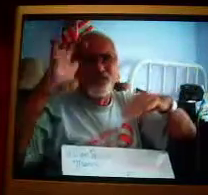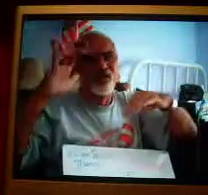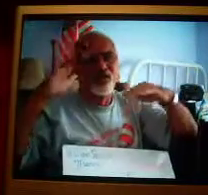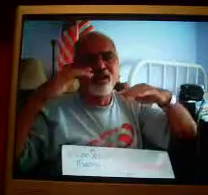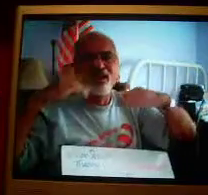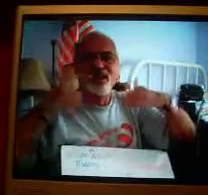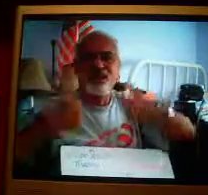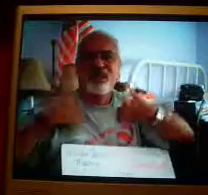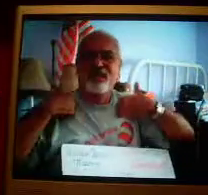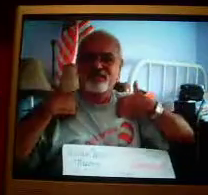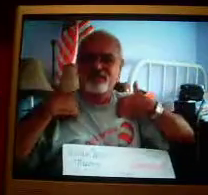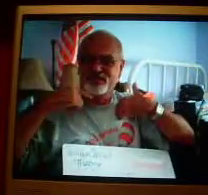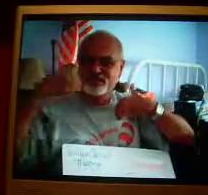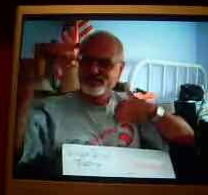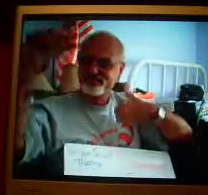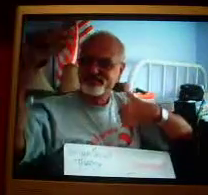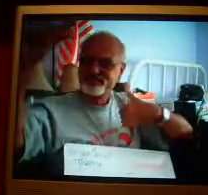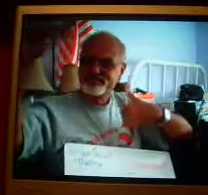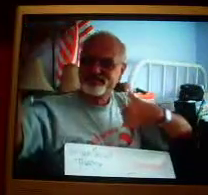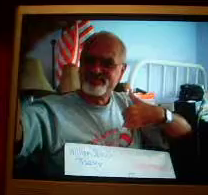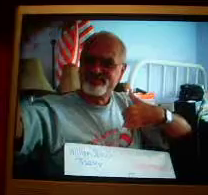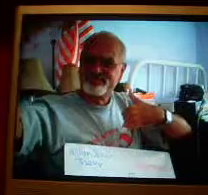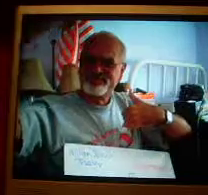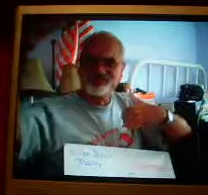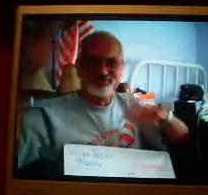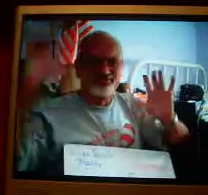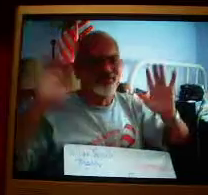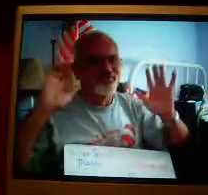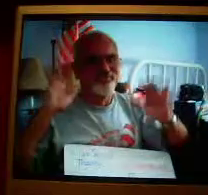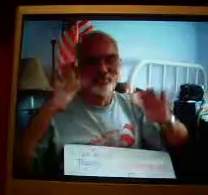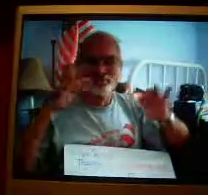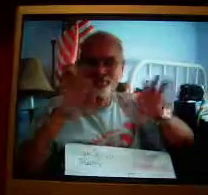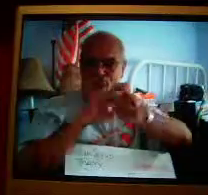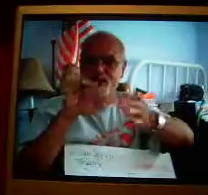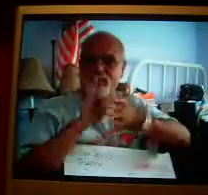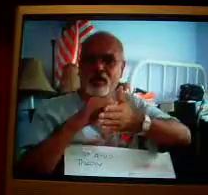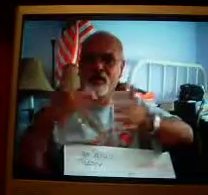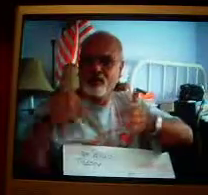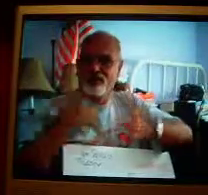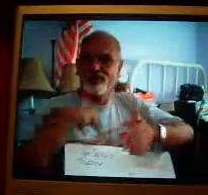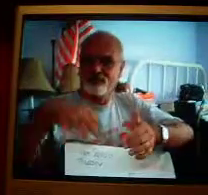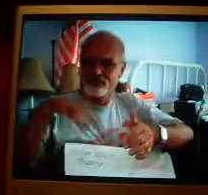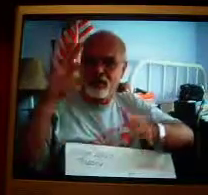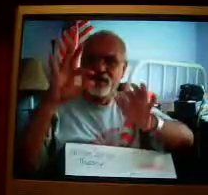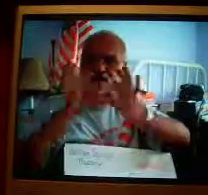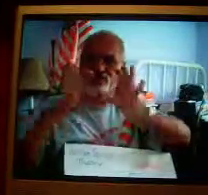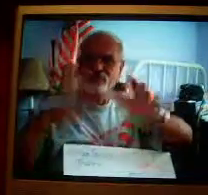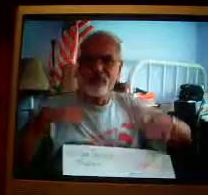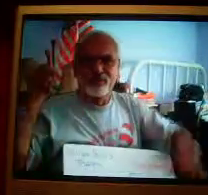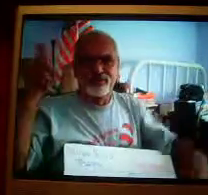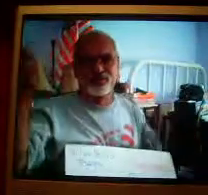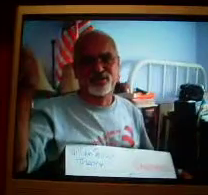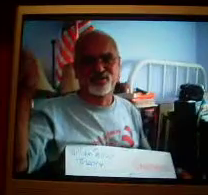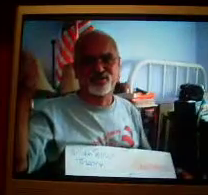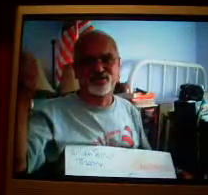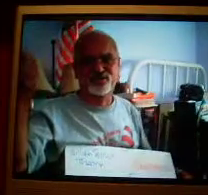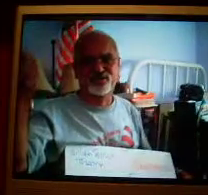That way you know that you have a glimpse, and that is what you're interpreting